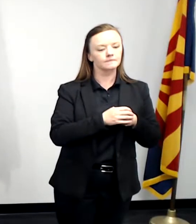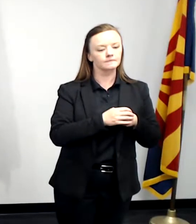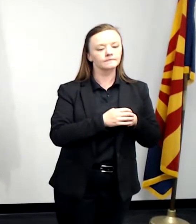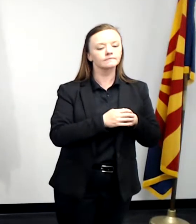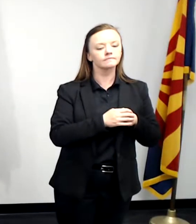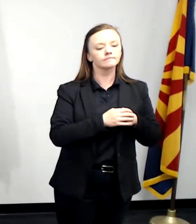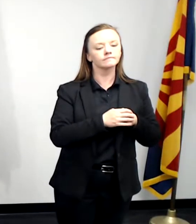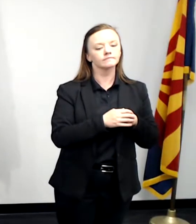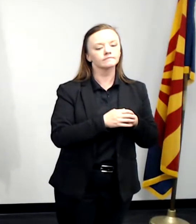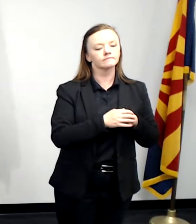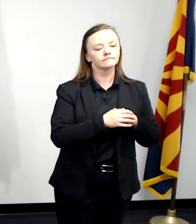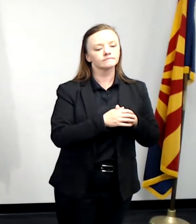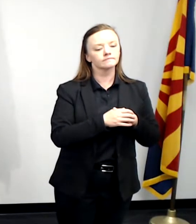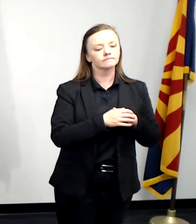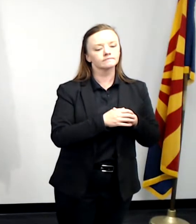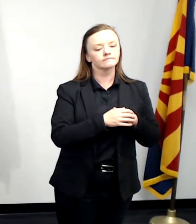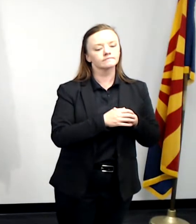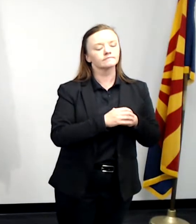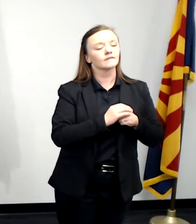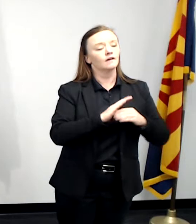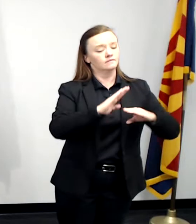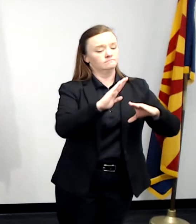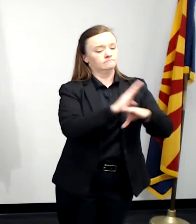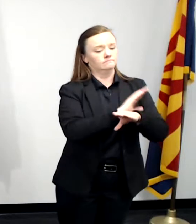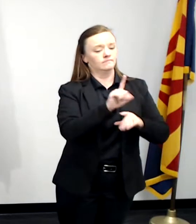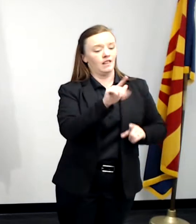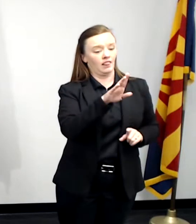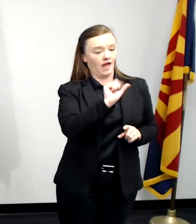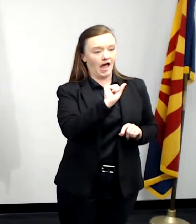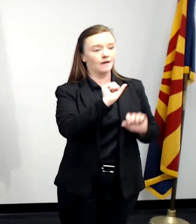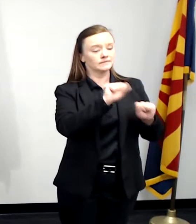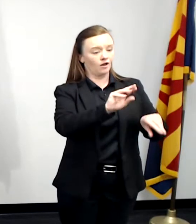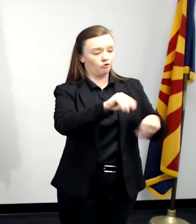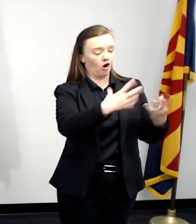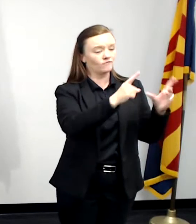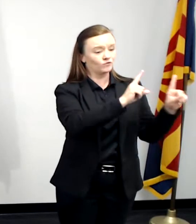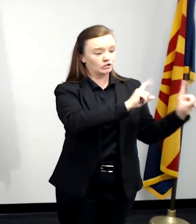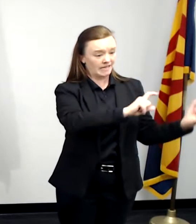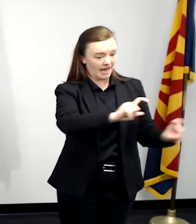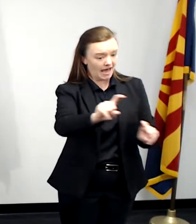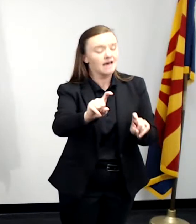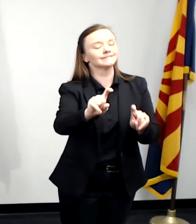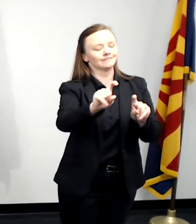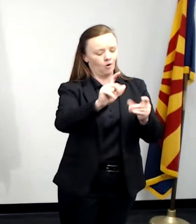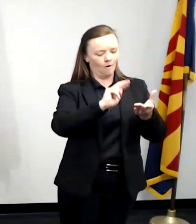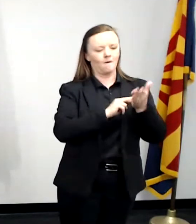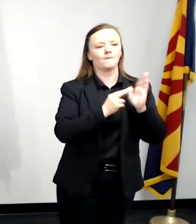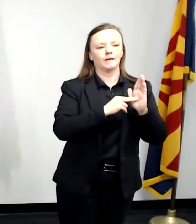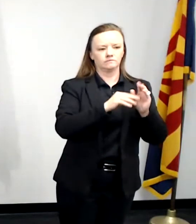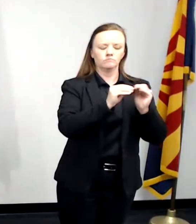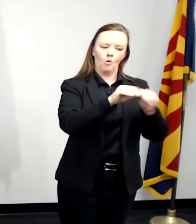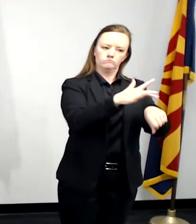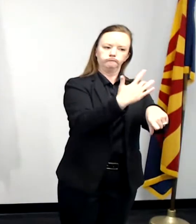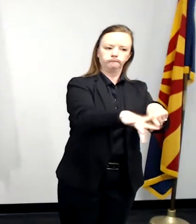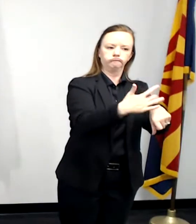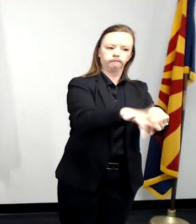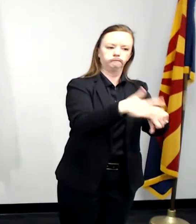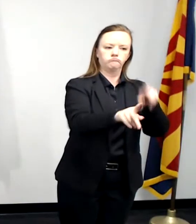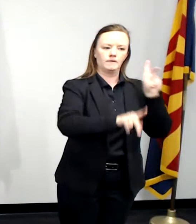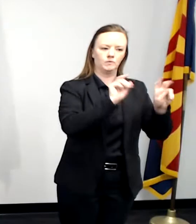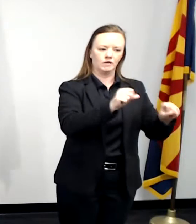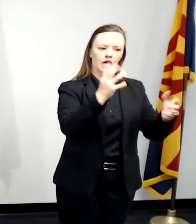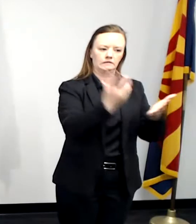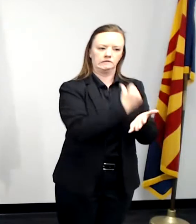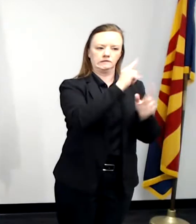the ability to have commercial testing come on board, we're seeing a lot more commercial testing available to people.